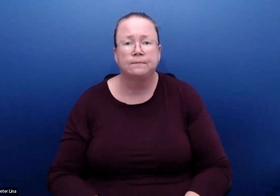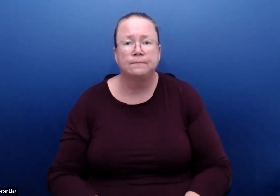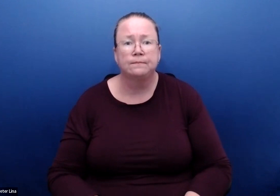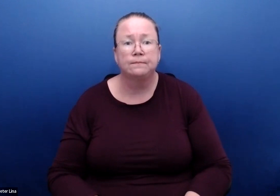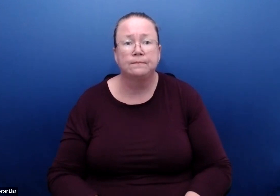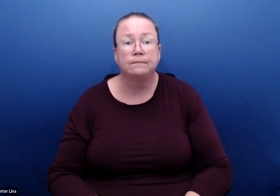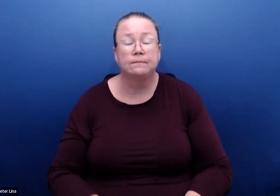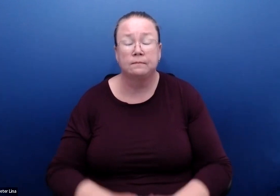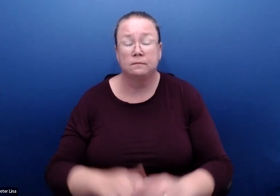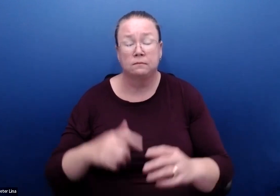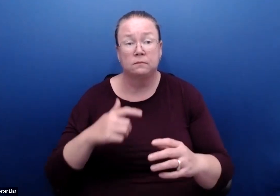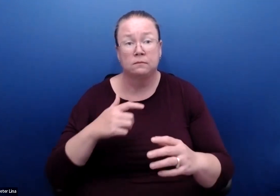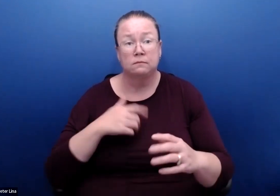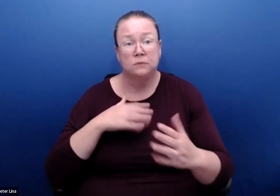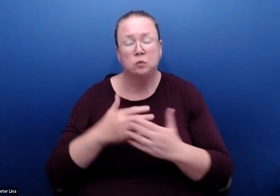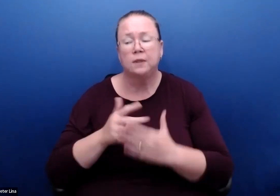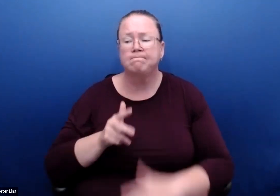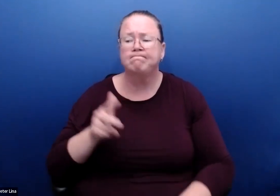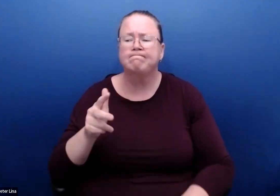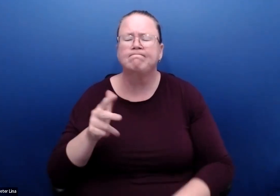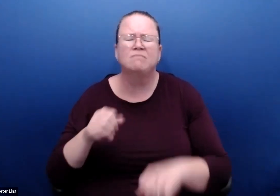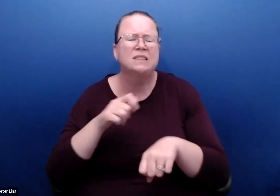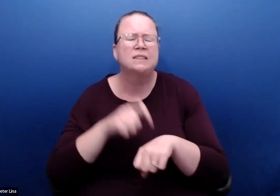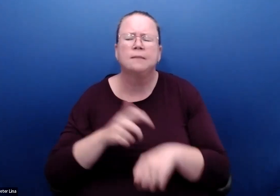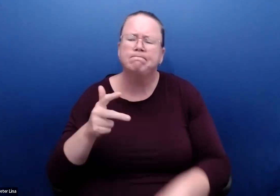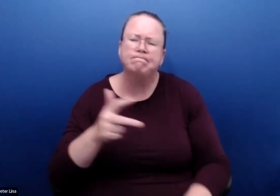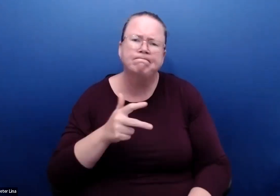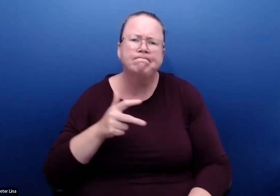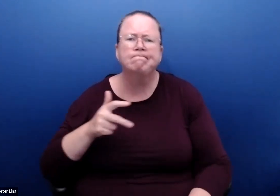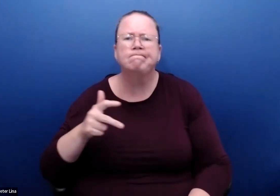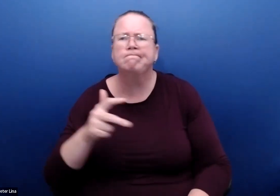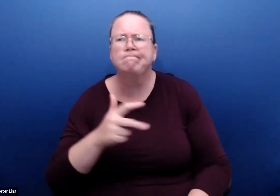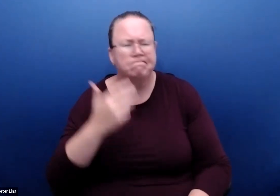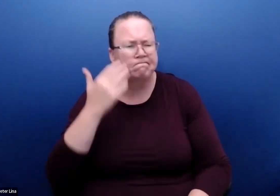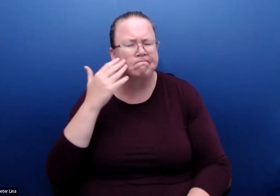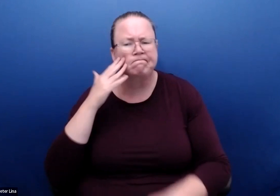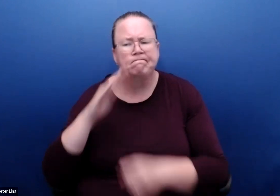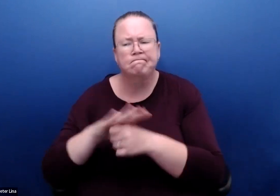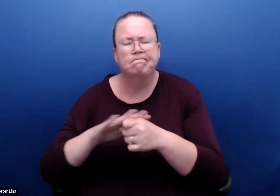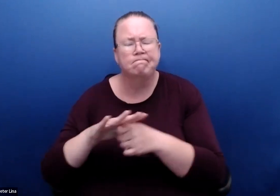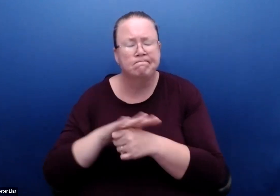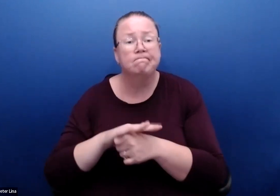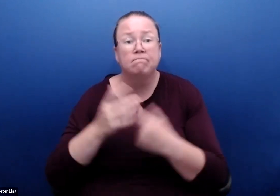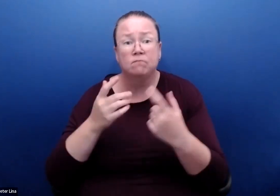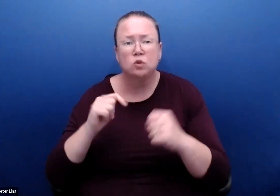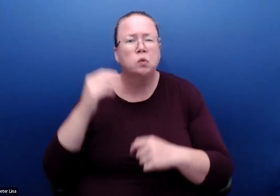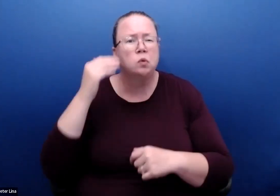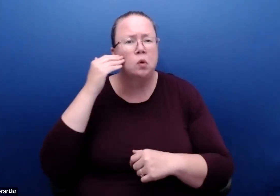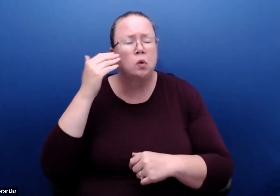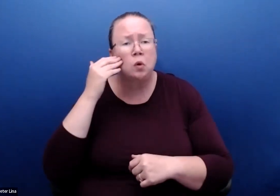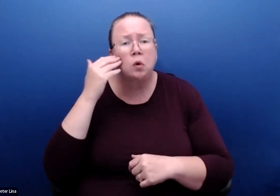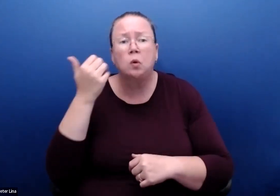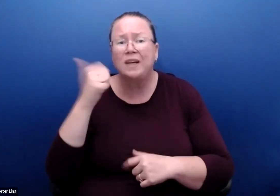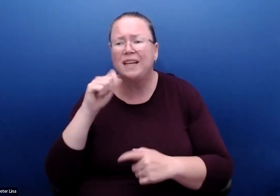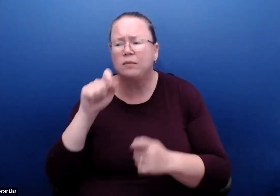As I was arriving in my car, I took some time to drive around a bit and orient myself to the location. I always try to be aware of any people or